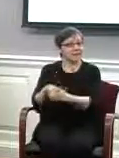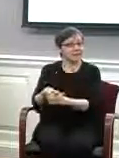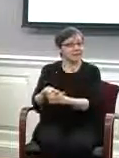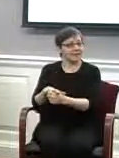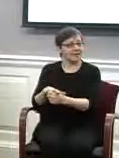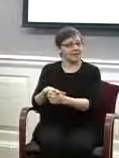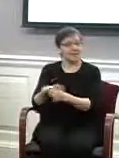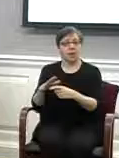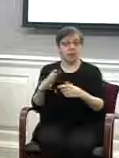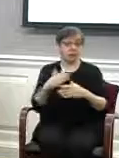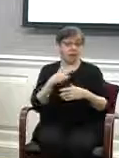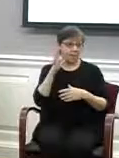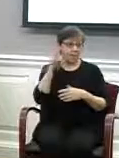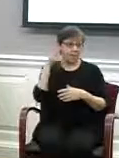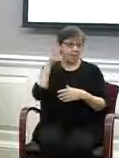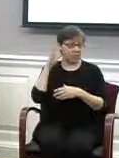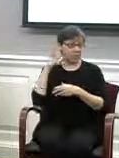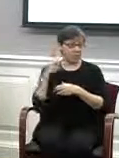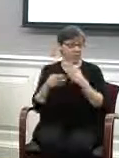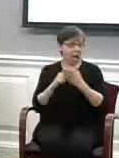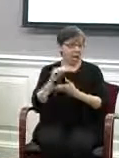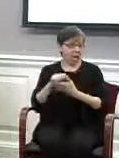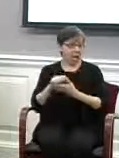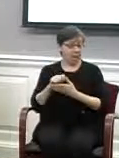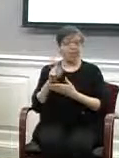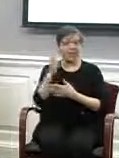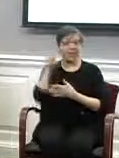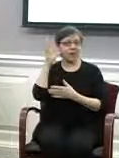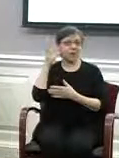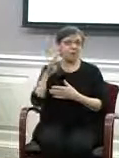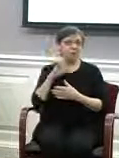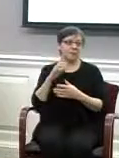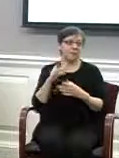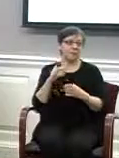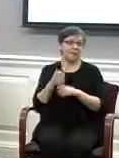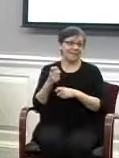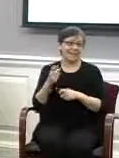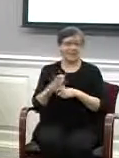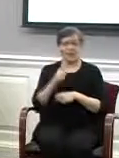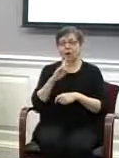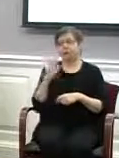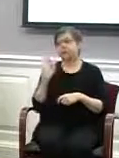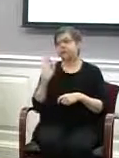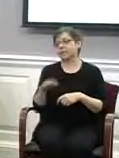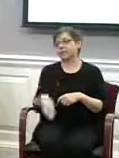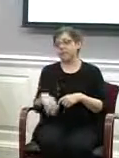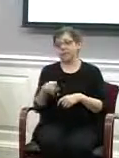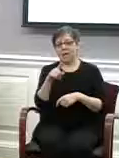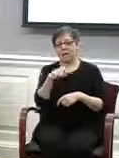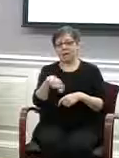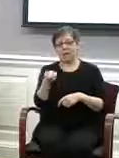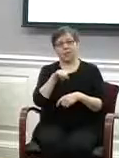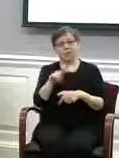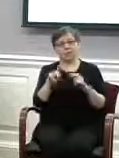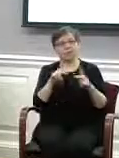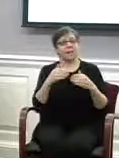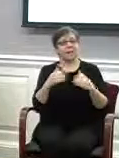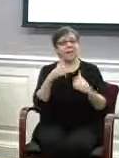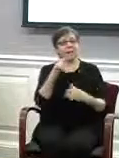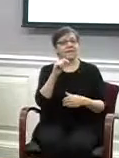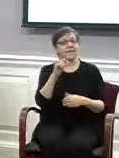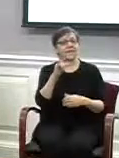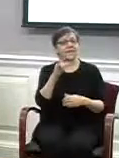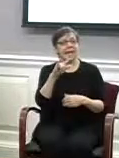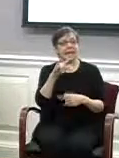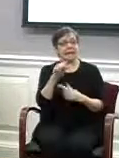who, just in my parents' generation, they used to joke and say, oh yeah, those people have tails. And, I mean,